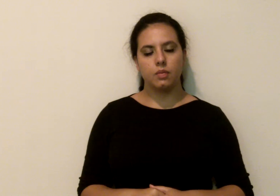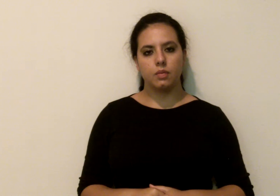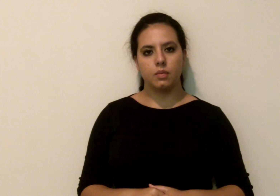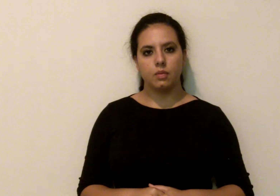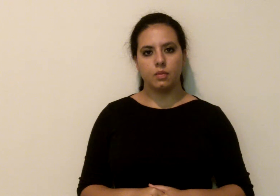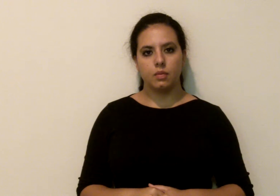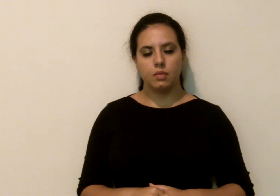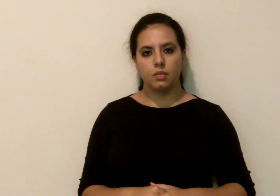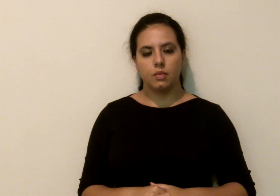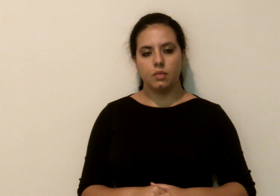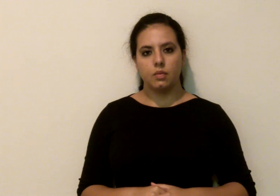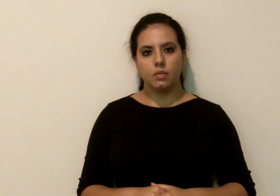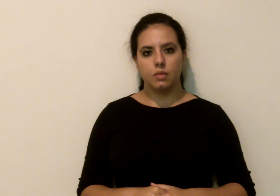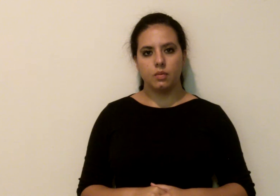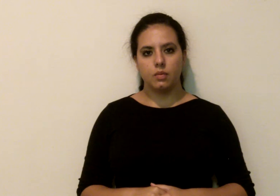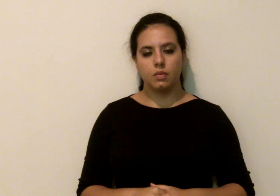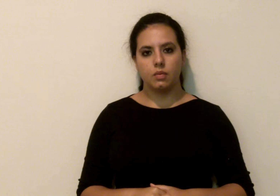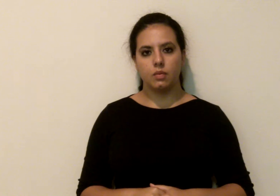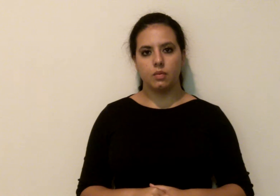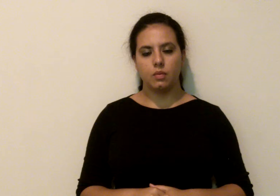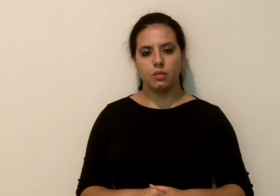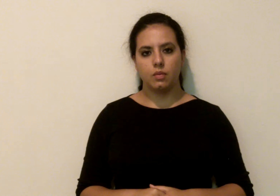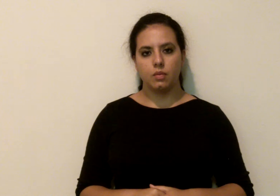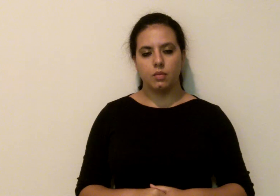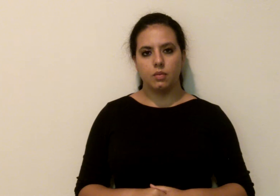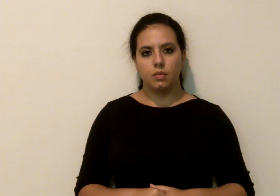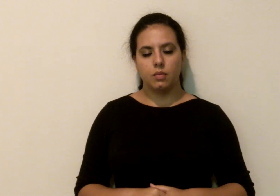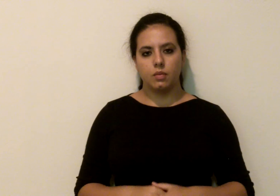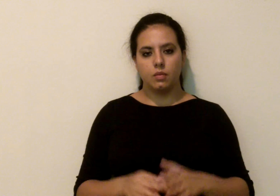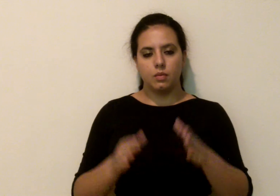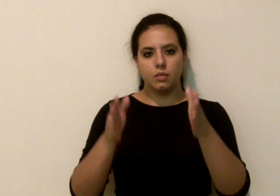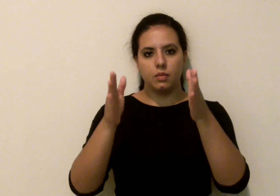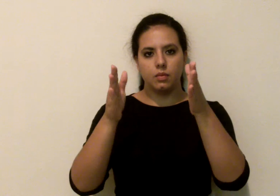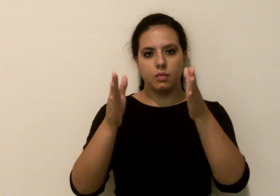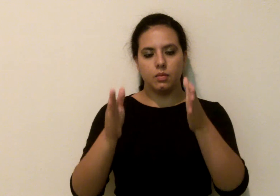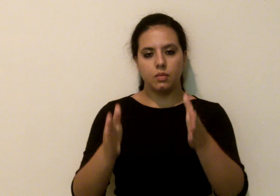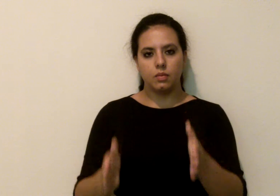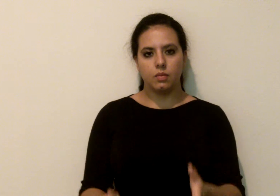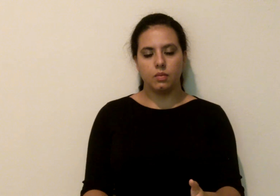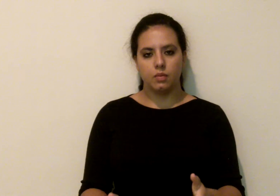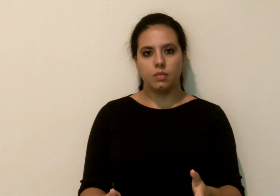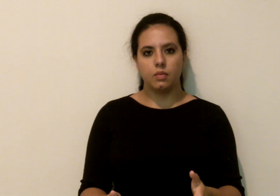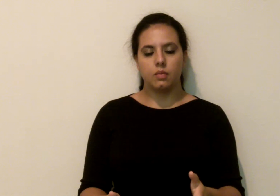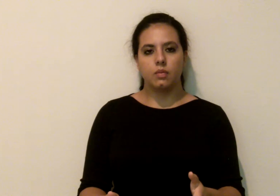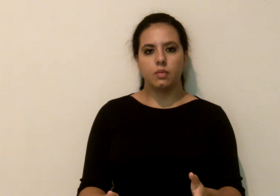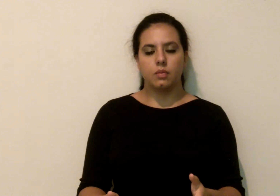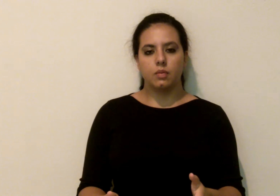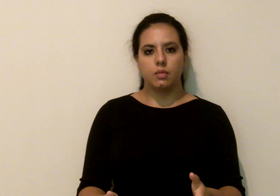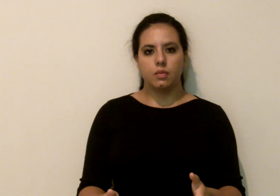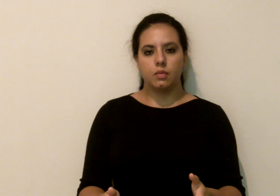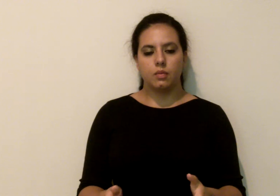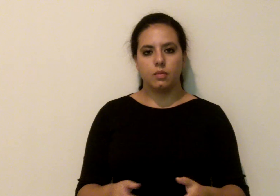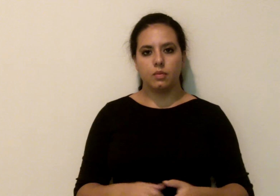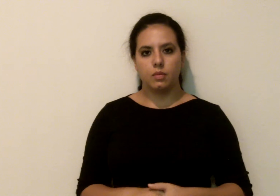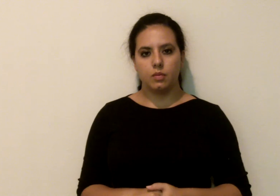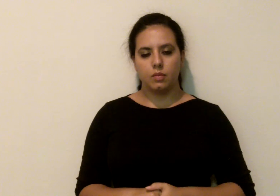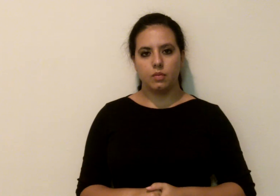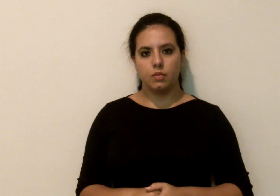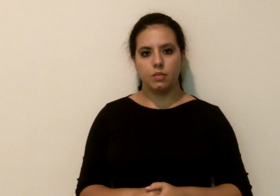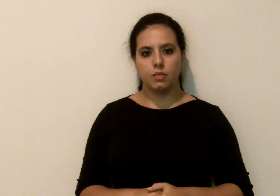for agent or person or which is simply the two sides of the body going down. So a teacher